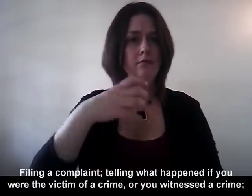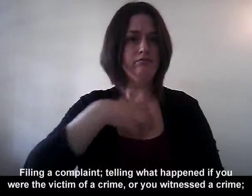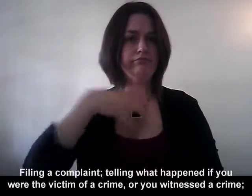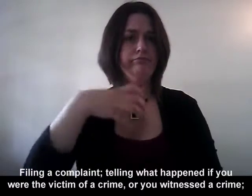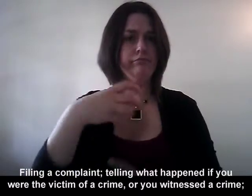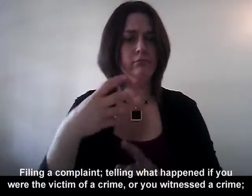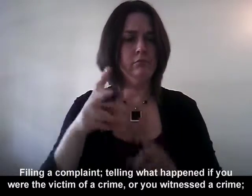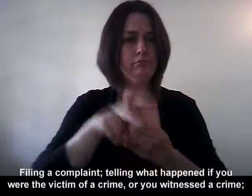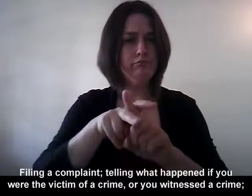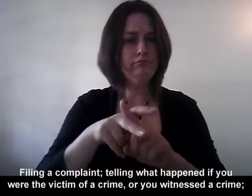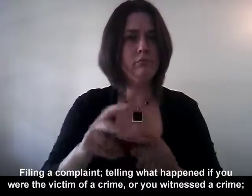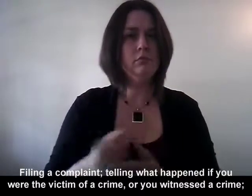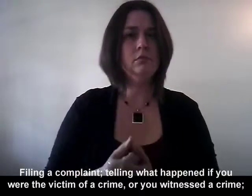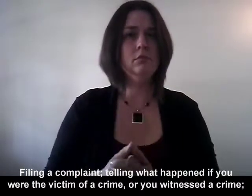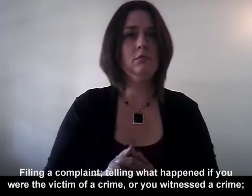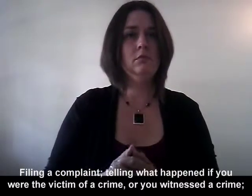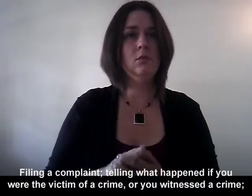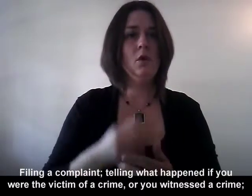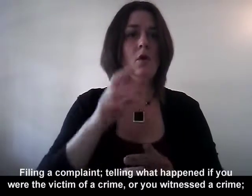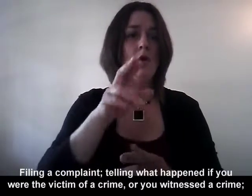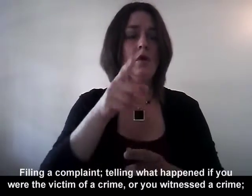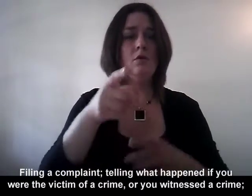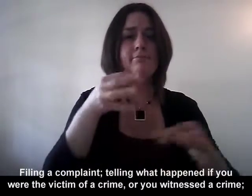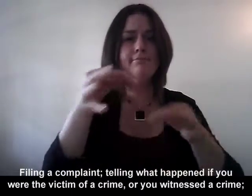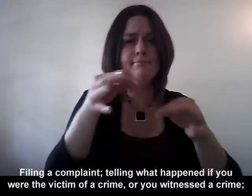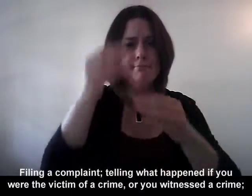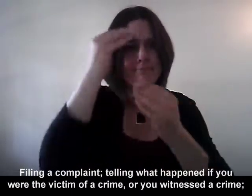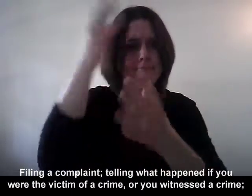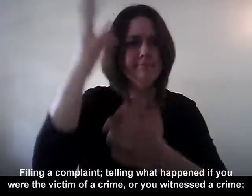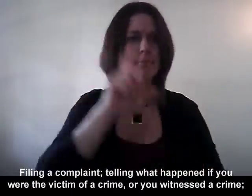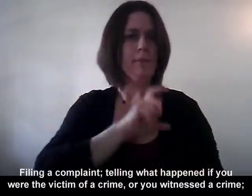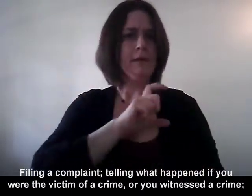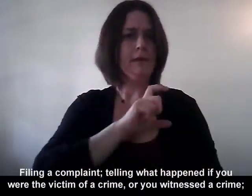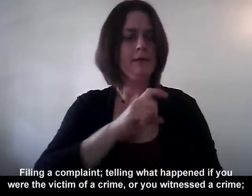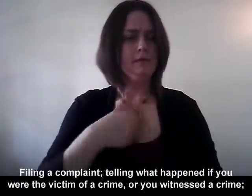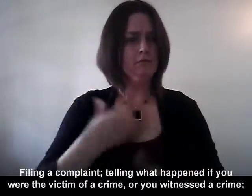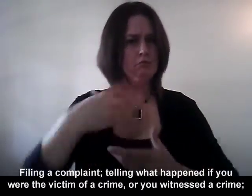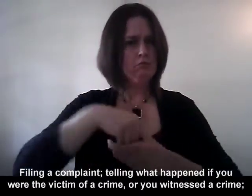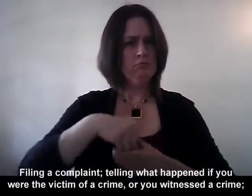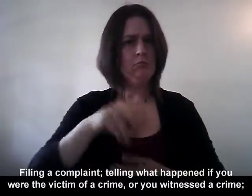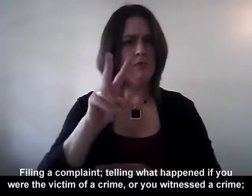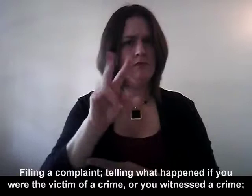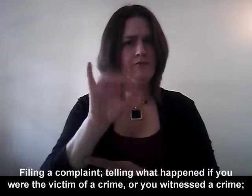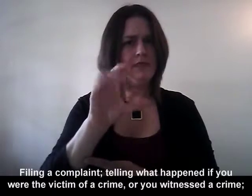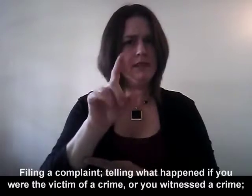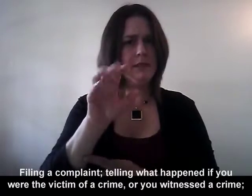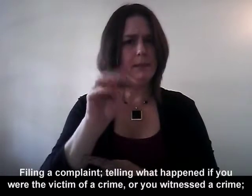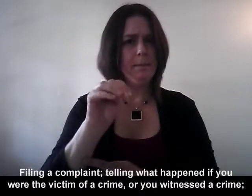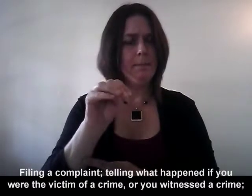filing a complaint, telling what happened if you were the victim of a crime or you witnessed a